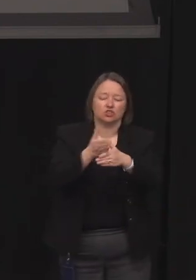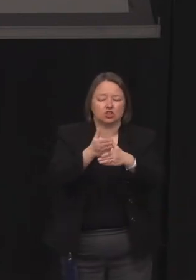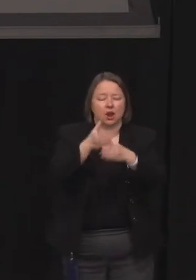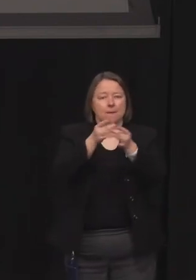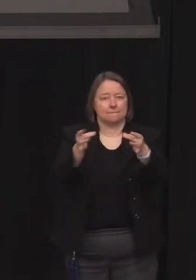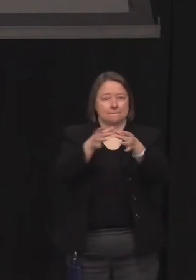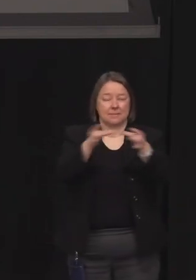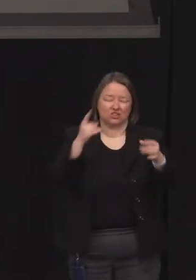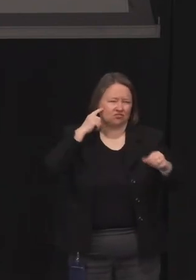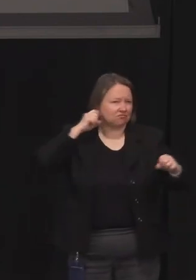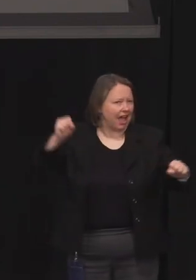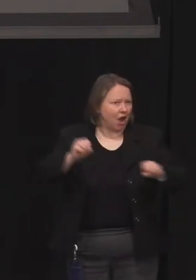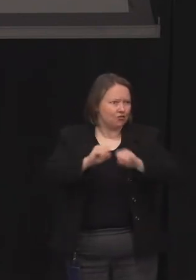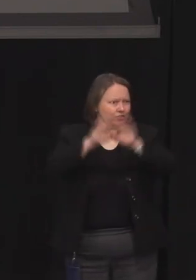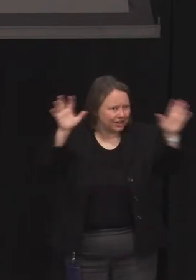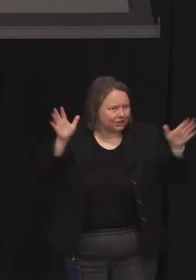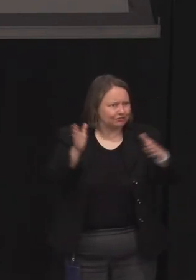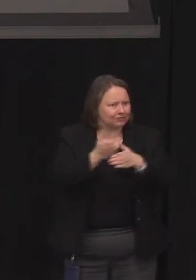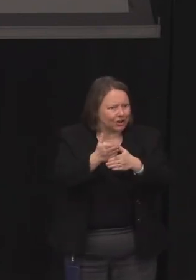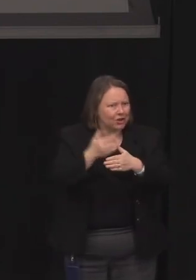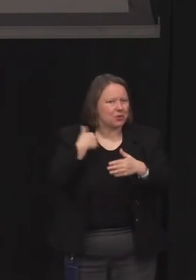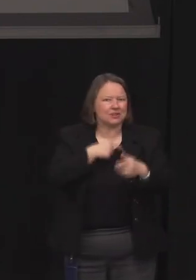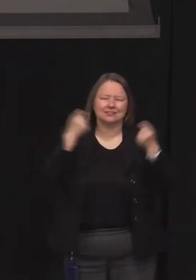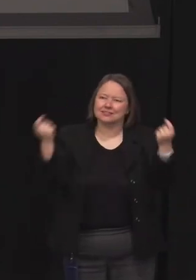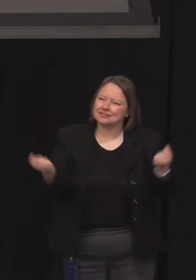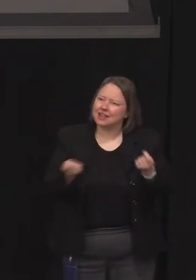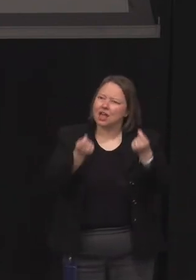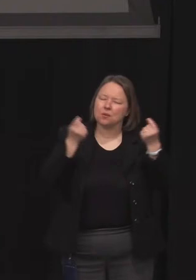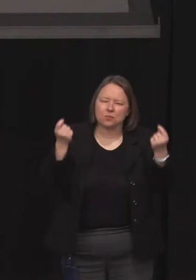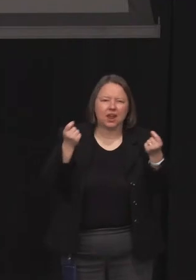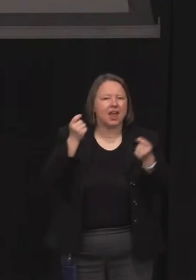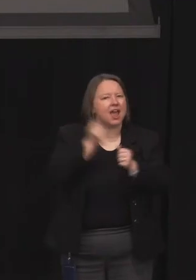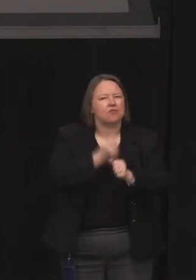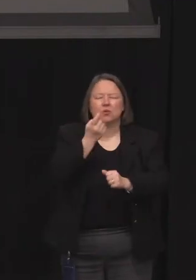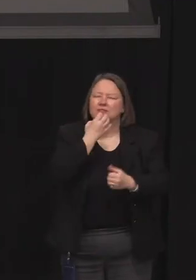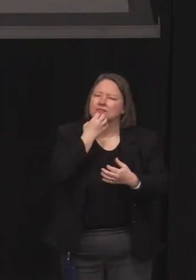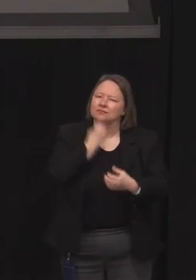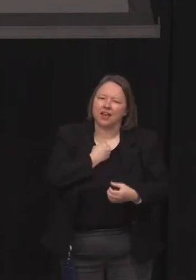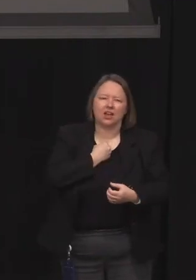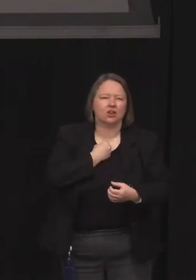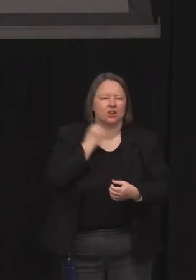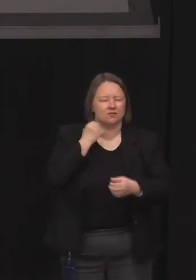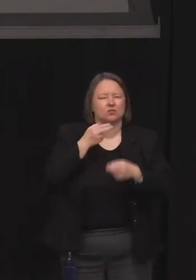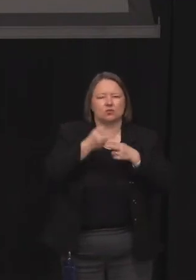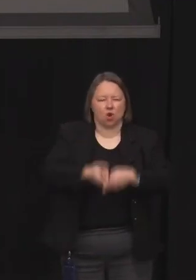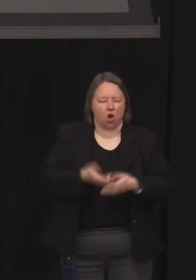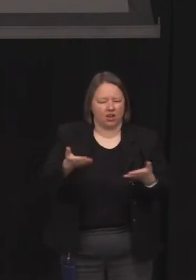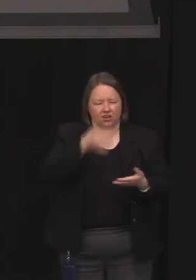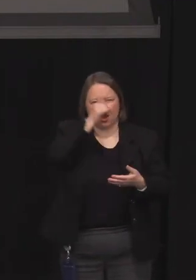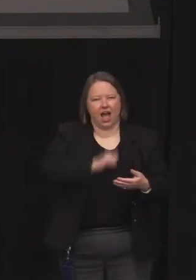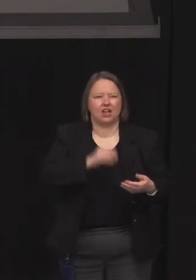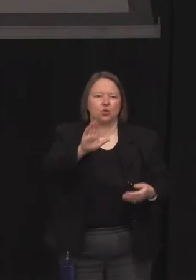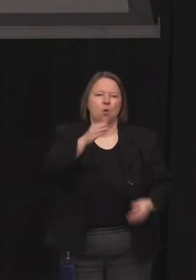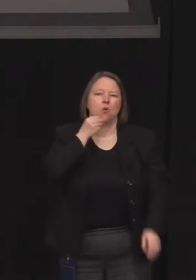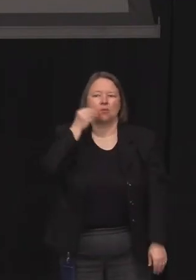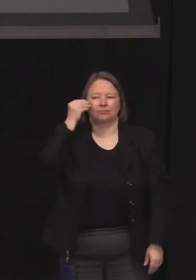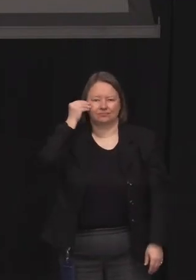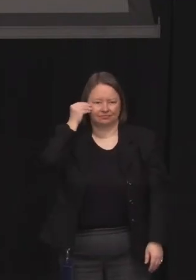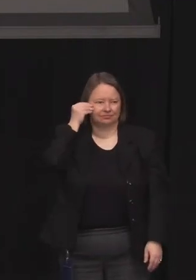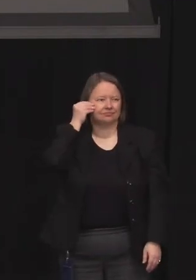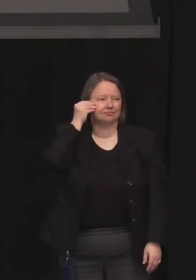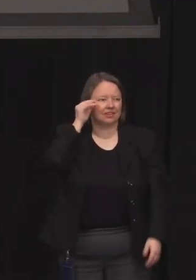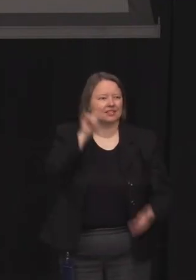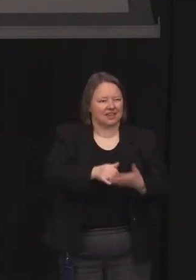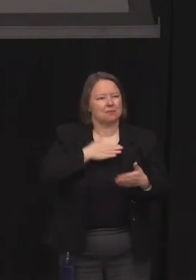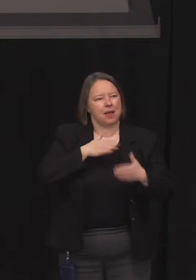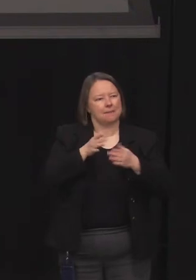message loudly and clearly. We celebrate the value of everyone who calls Holland home. That's the message that I bring